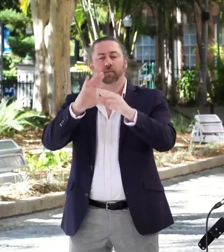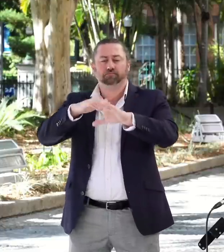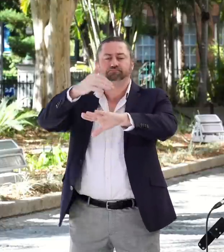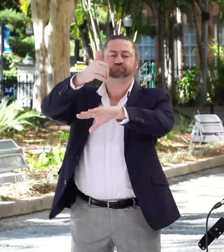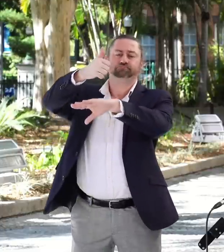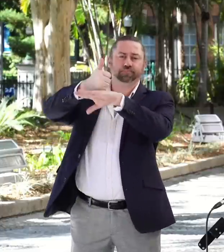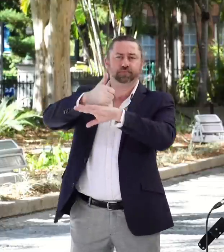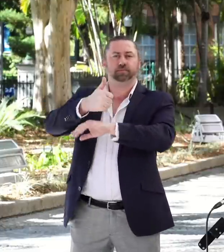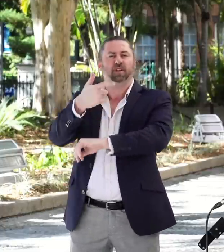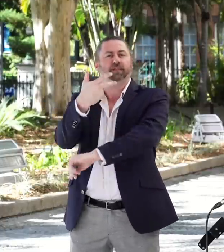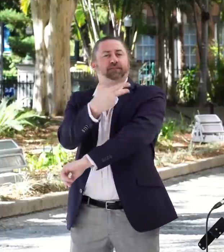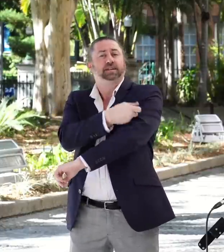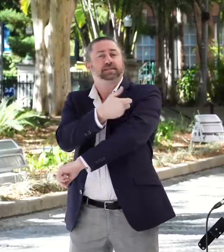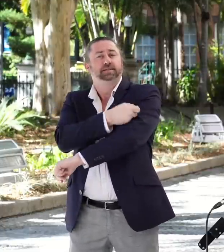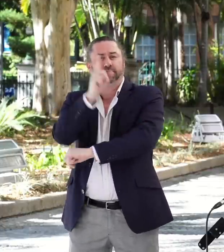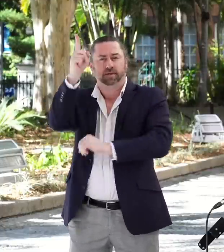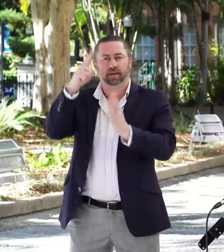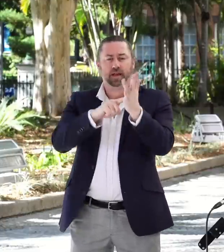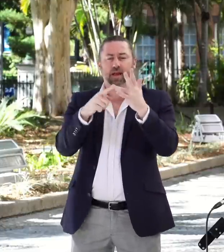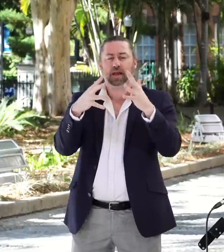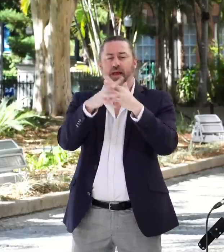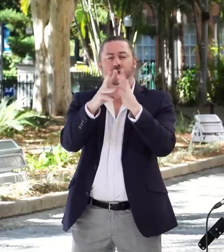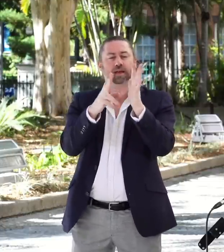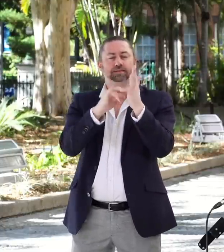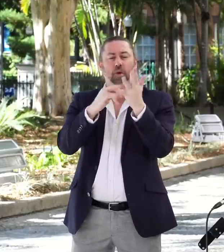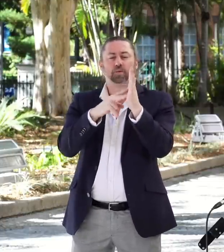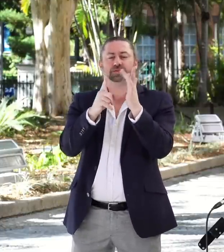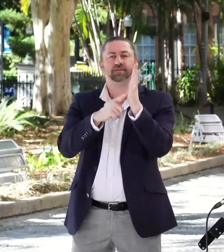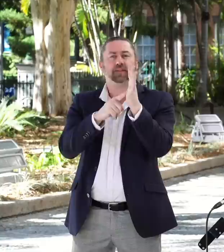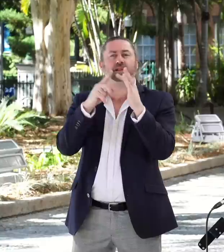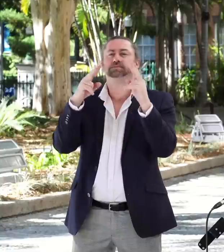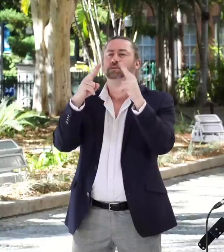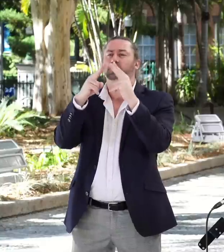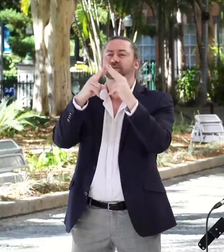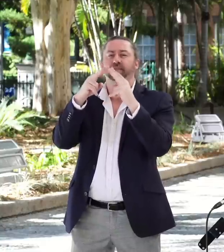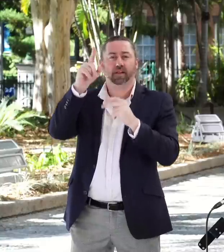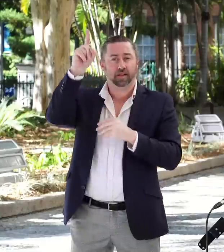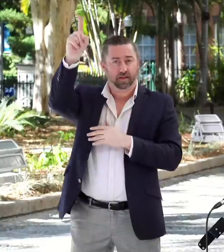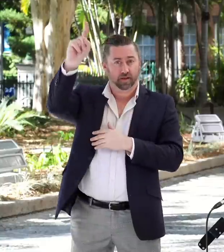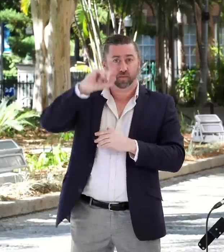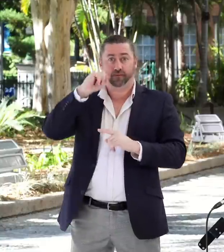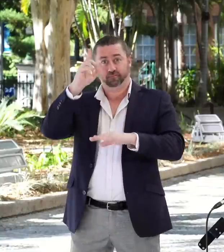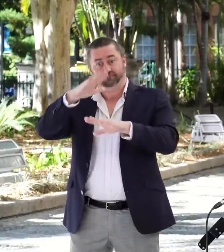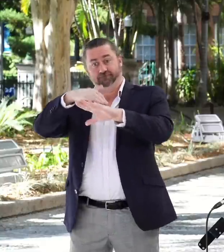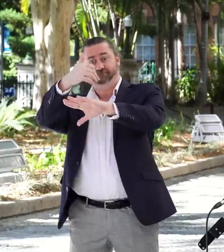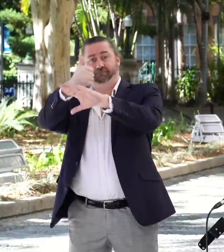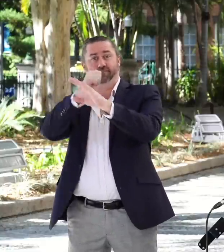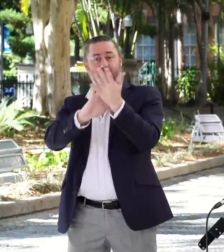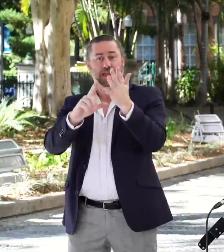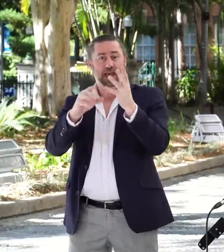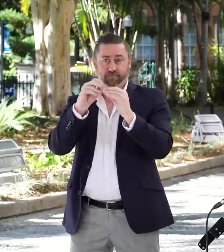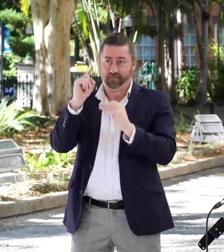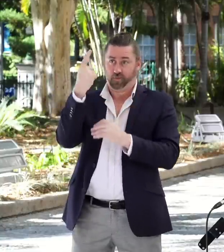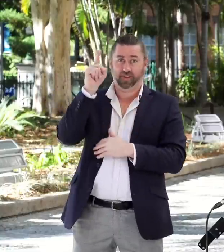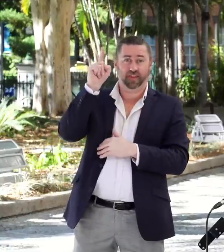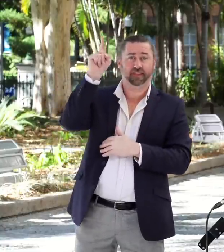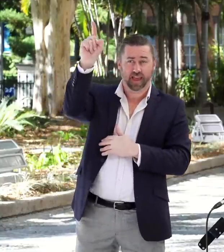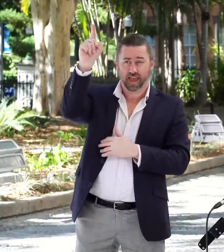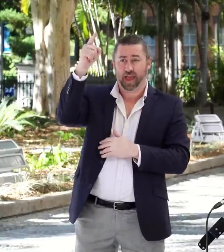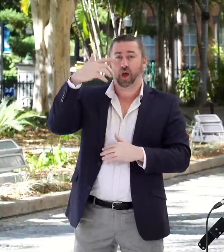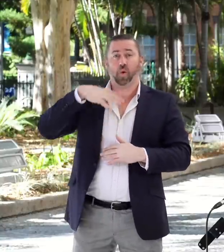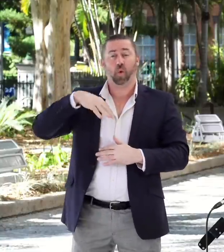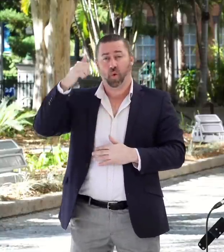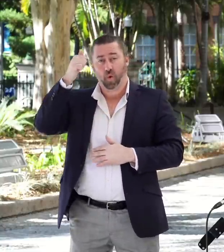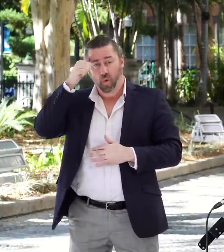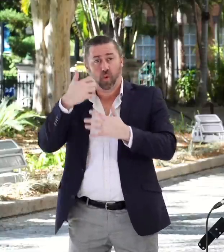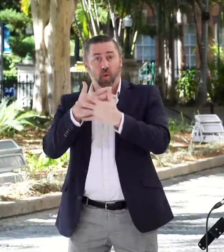the first community-based vaccination centre in Townsville, and it's in preparation for our increasing